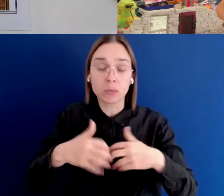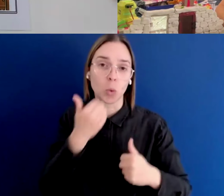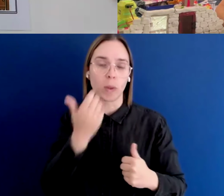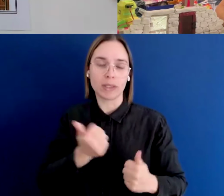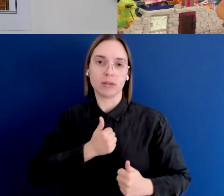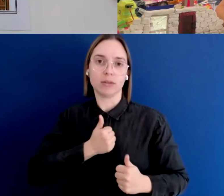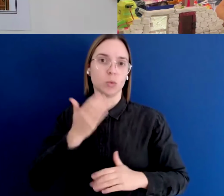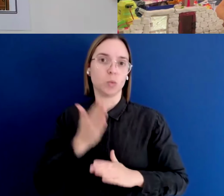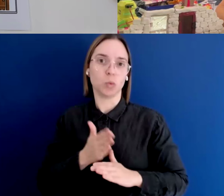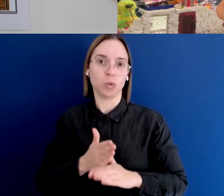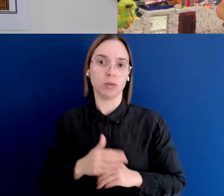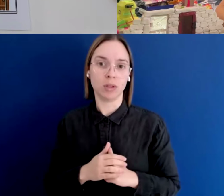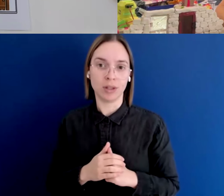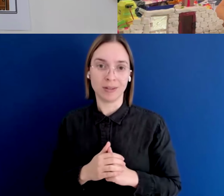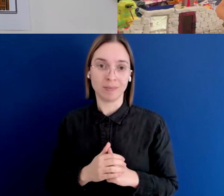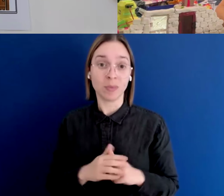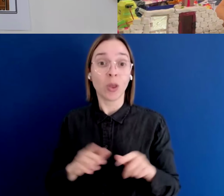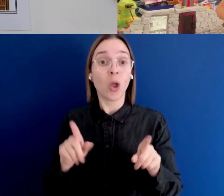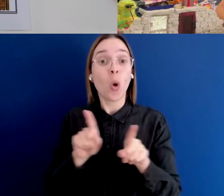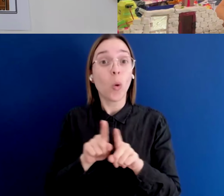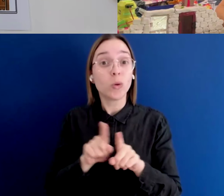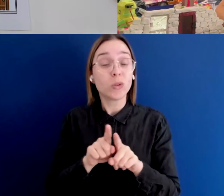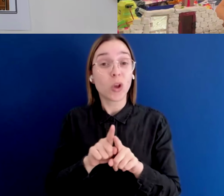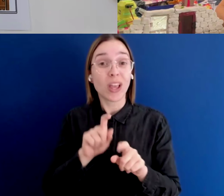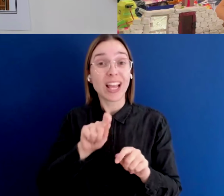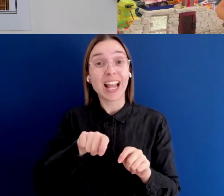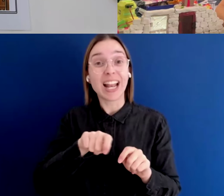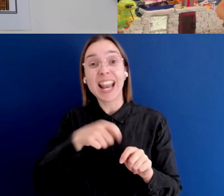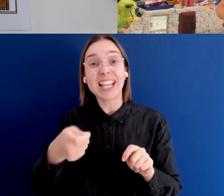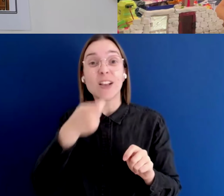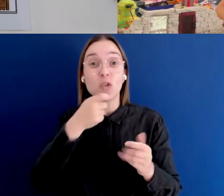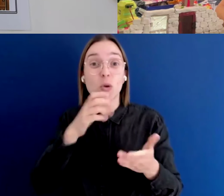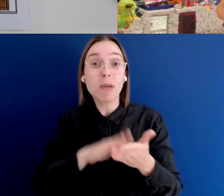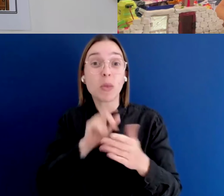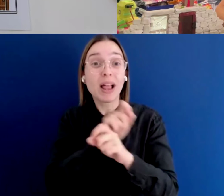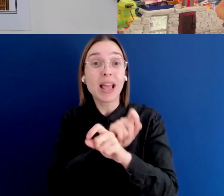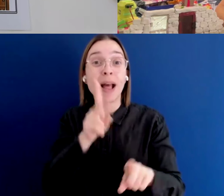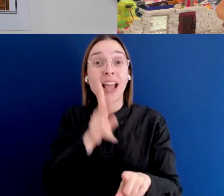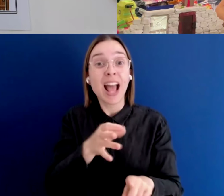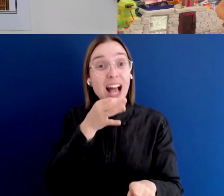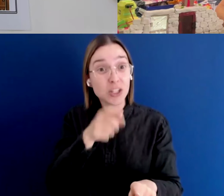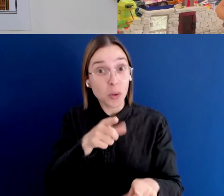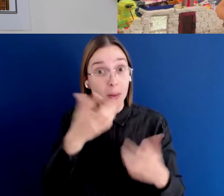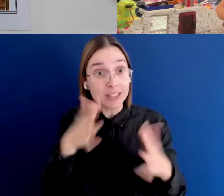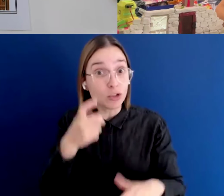survey again and go, hey, have you actually used it with your students? Thank you very much for coming.